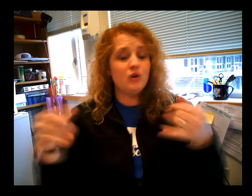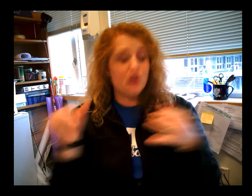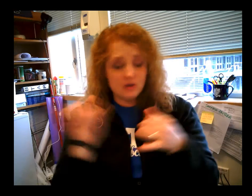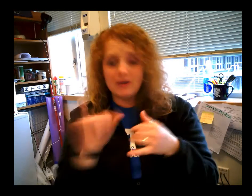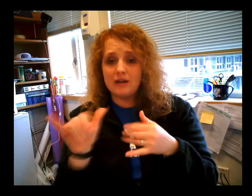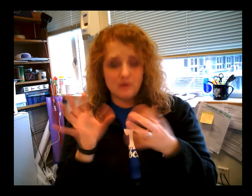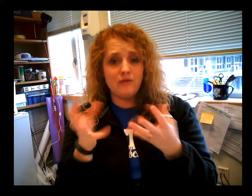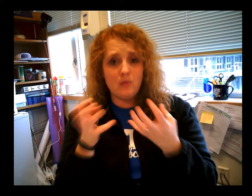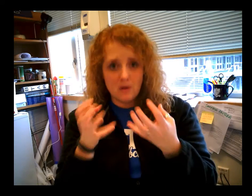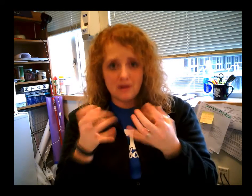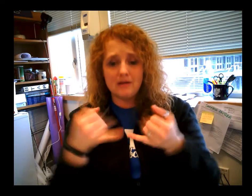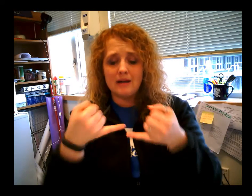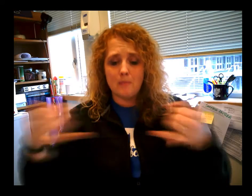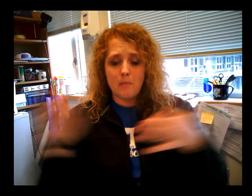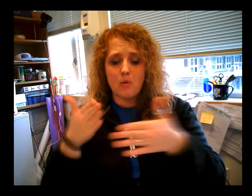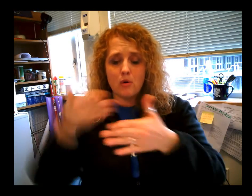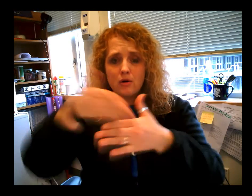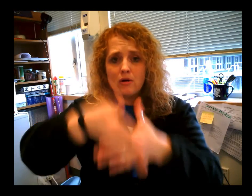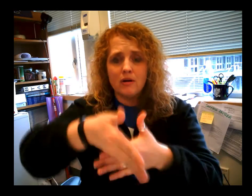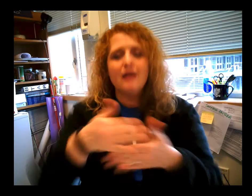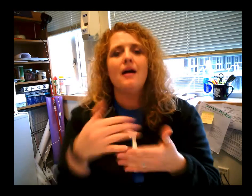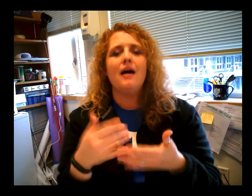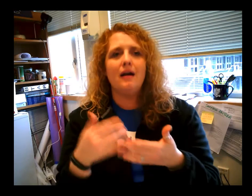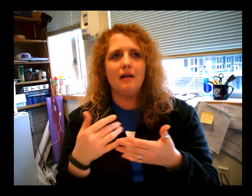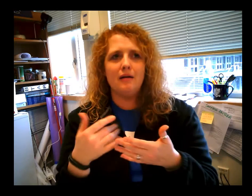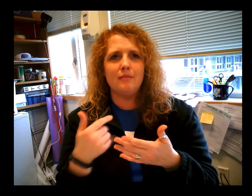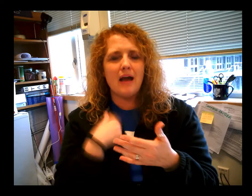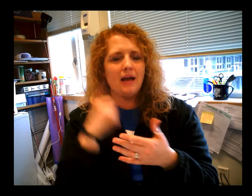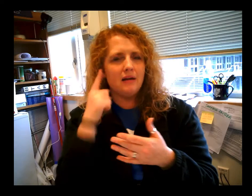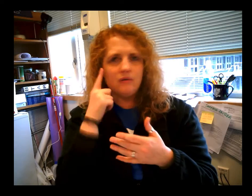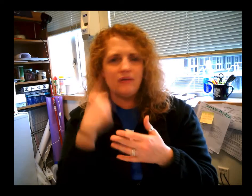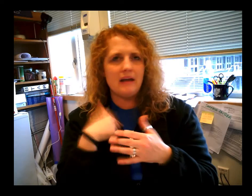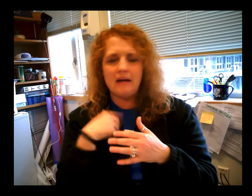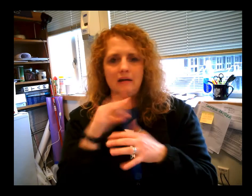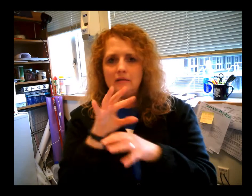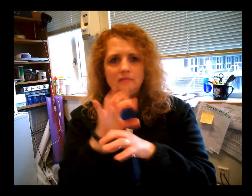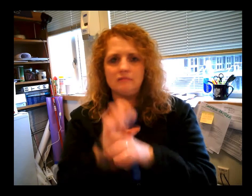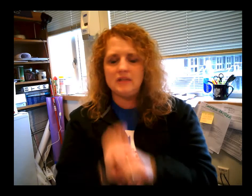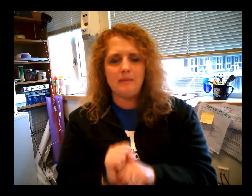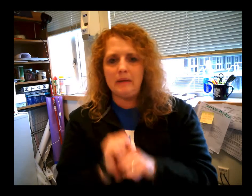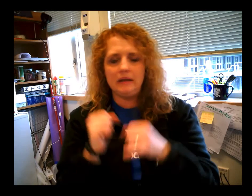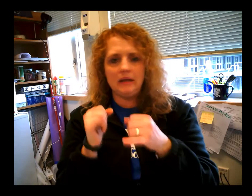do that too if you want. Border. I don't think I typically